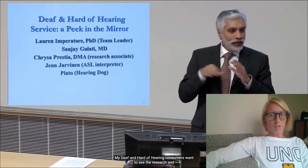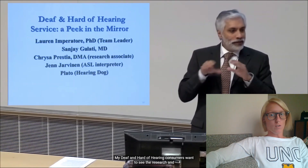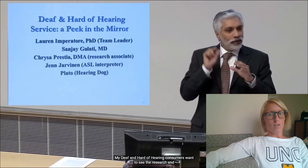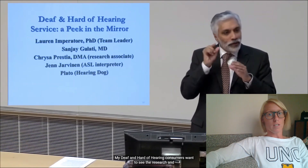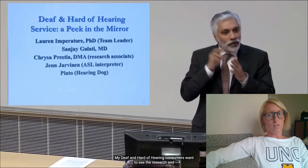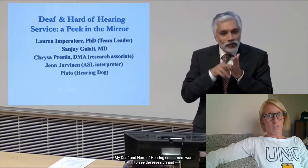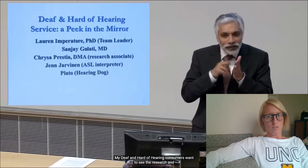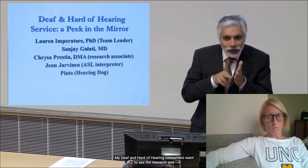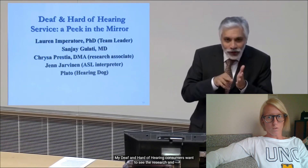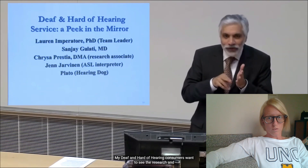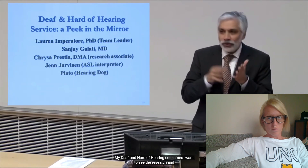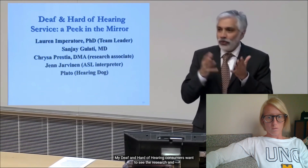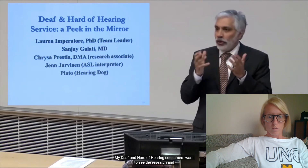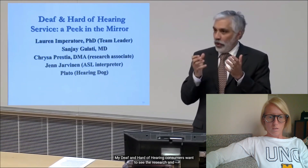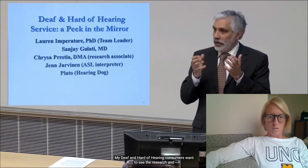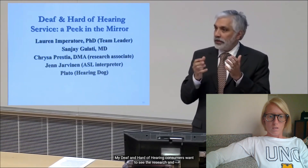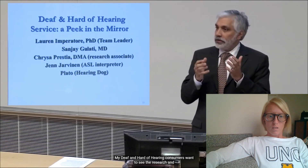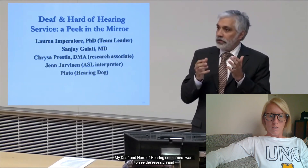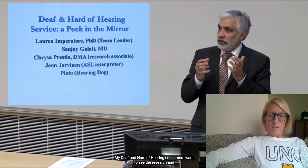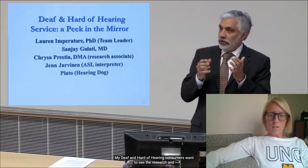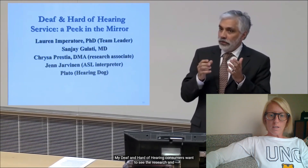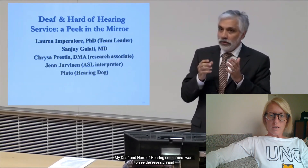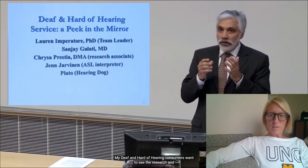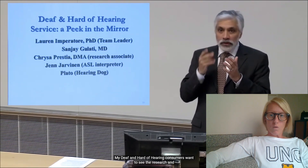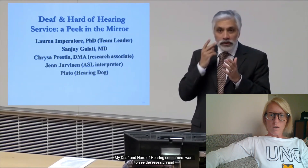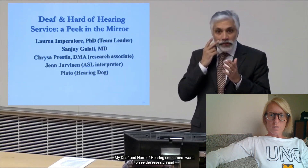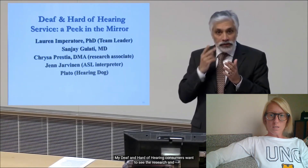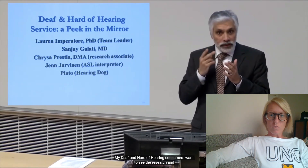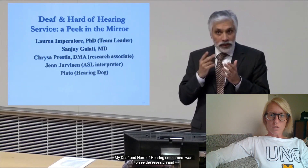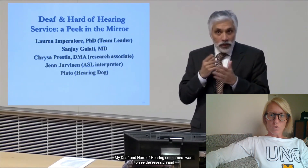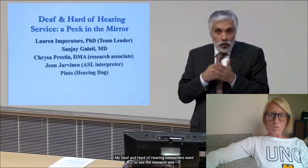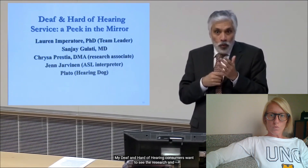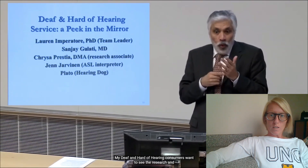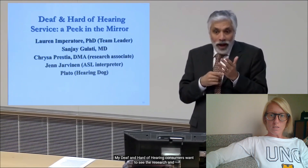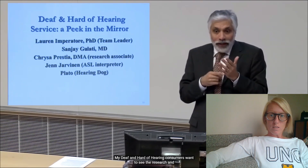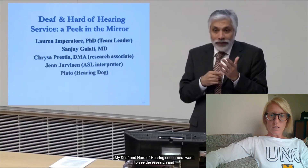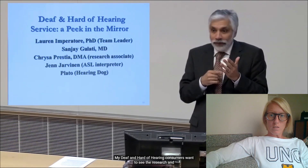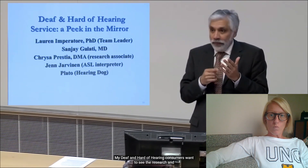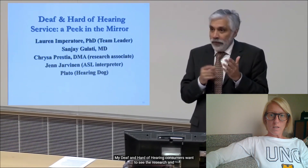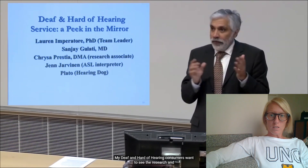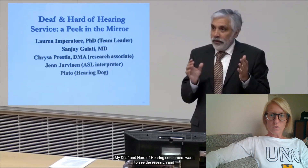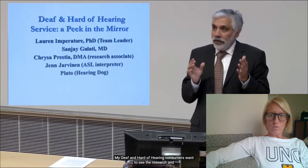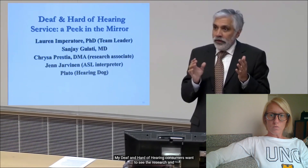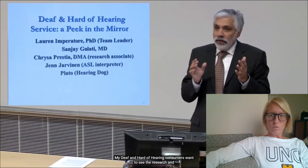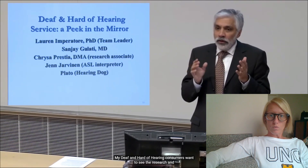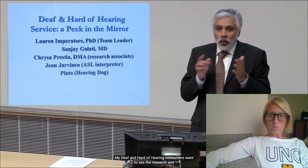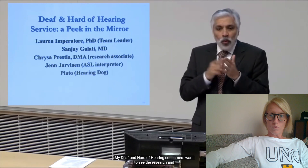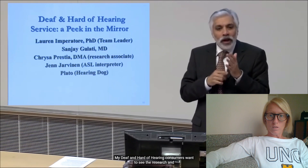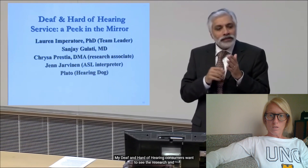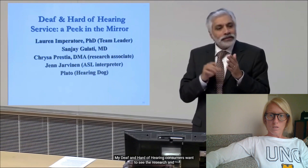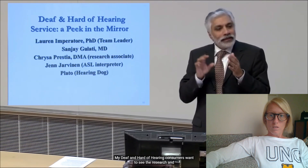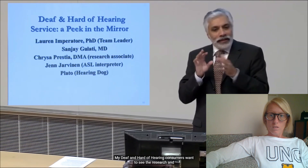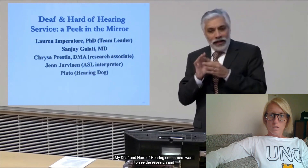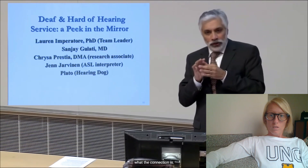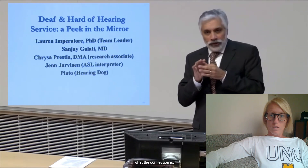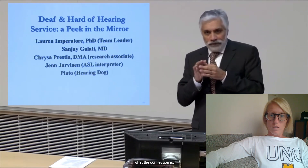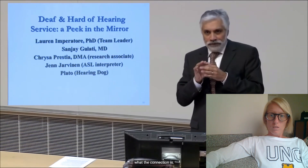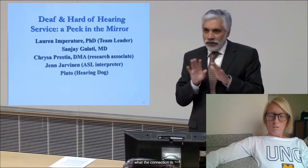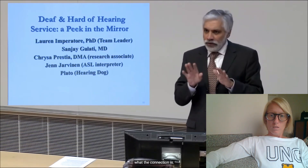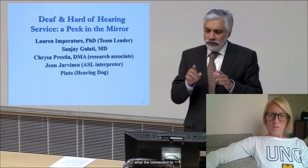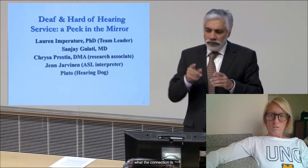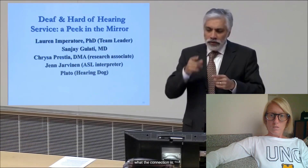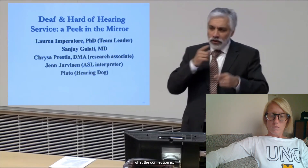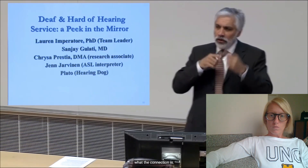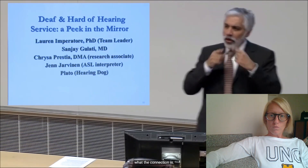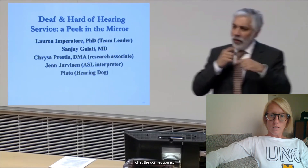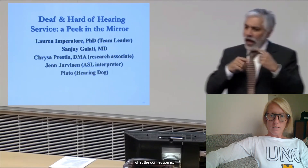of deaf and hearing hard of hearing consumers And I want to see this research so I can see what want we to can see the do research